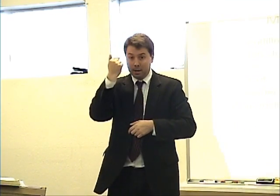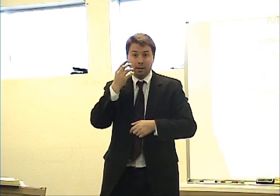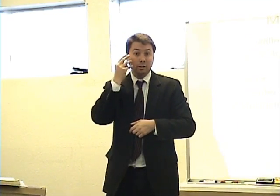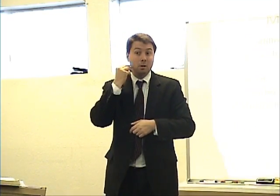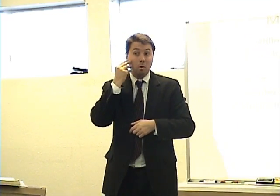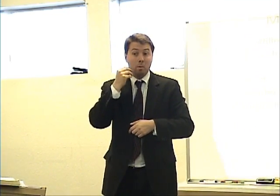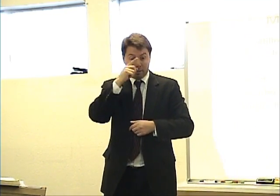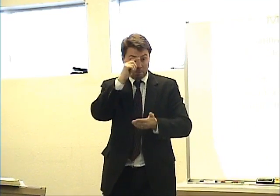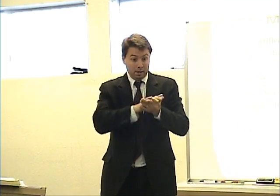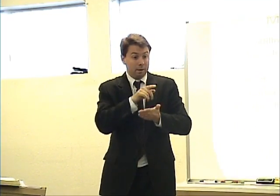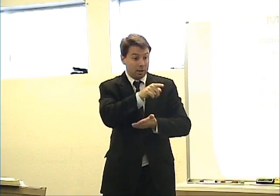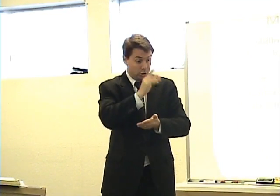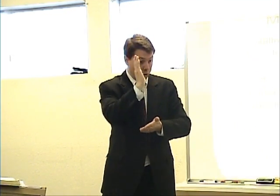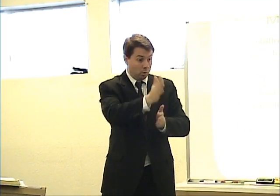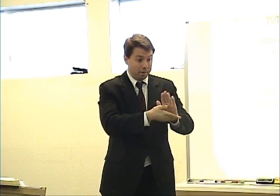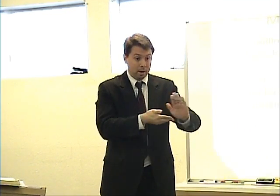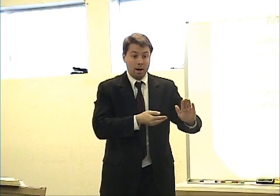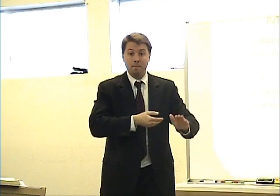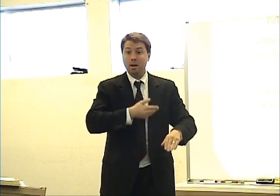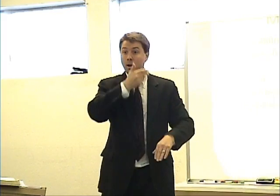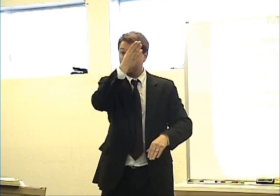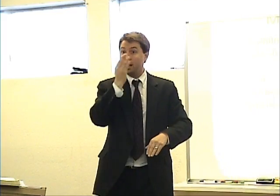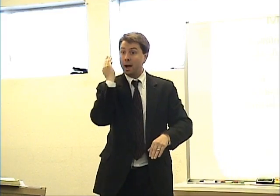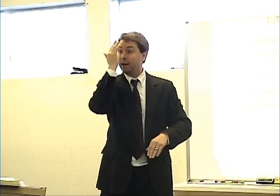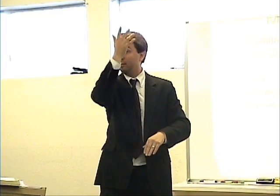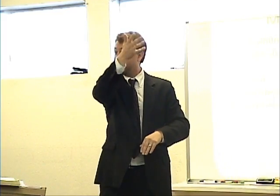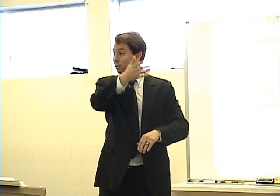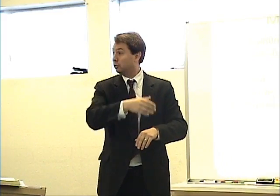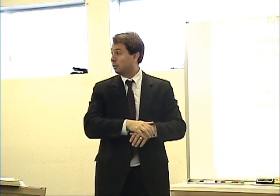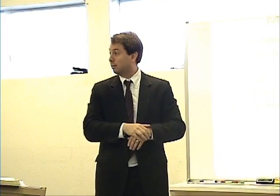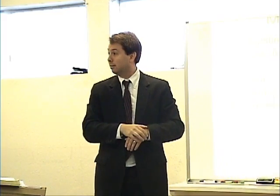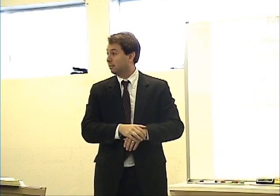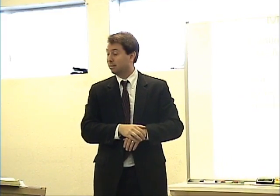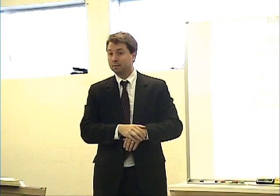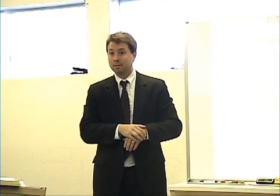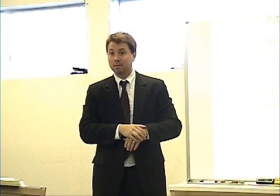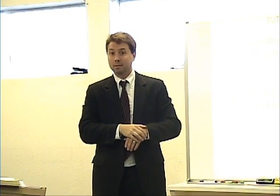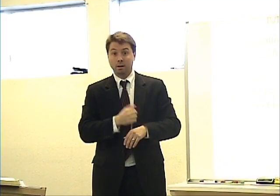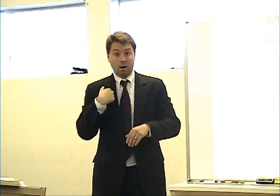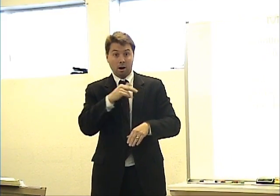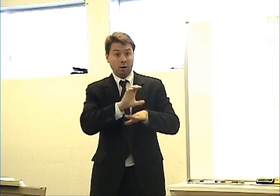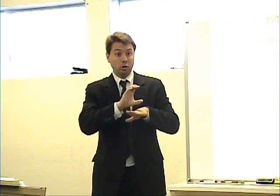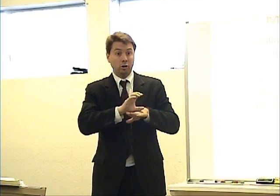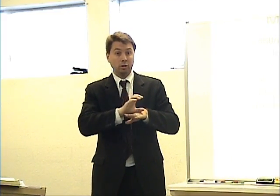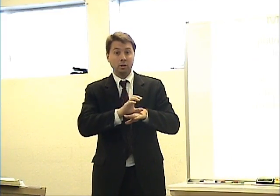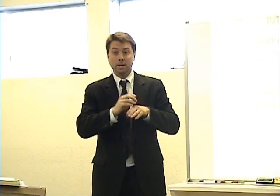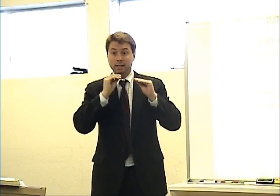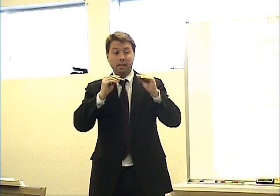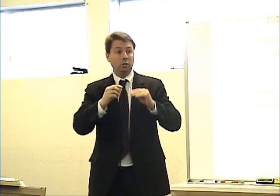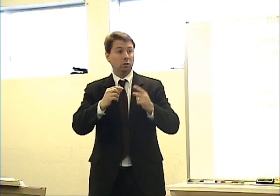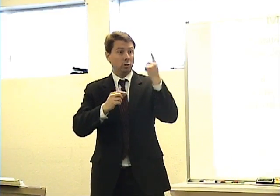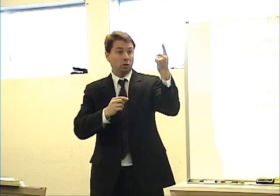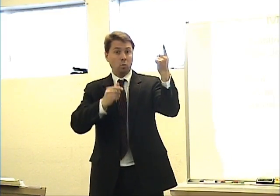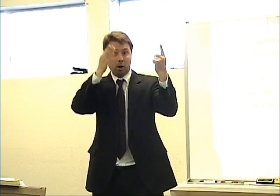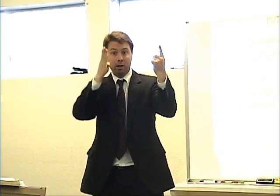Because the Mormons believe that you will become a God in the future. Our church teaches there is one